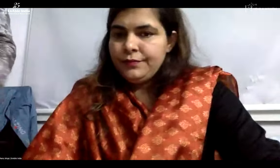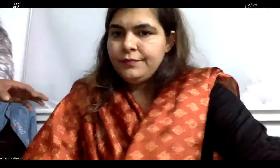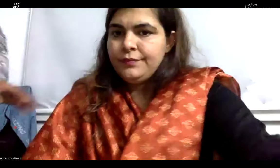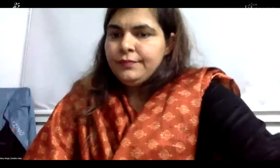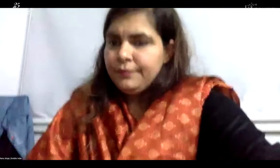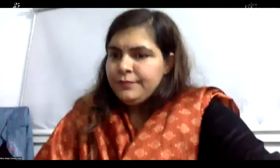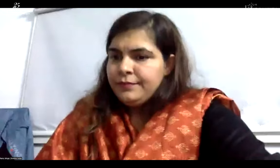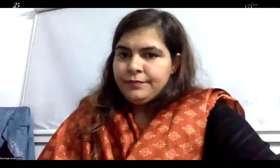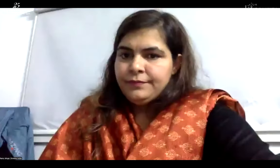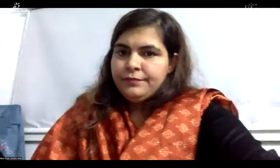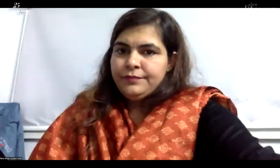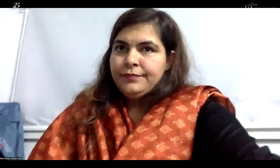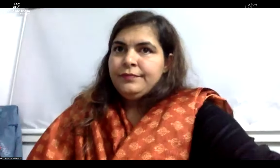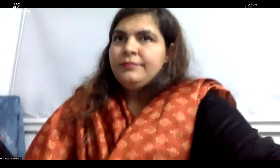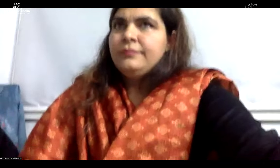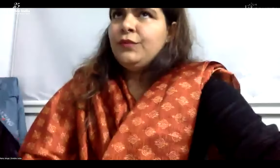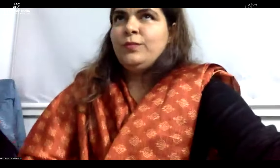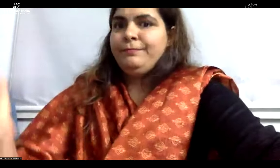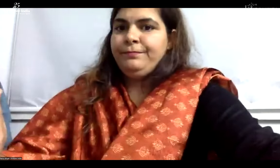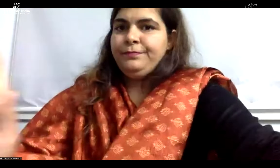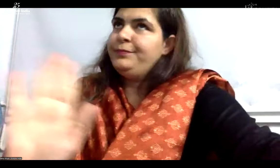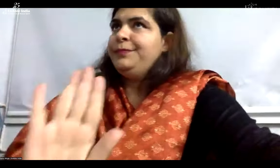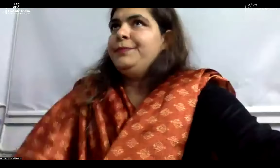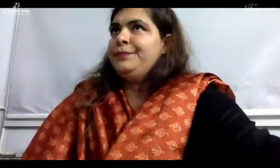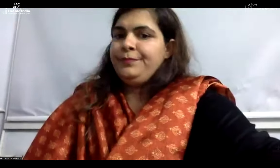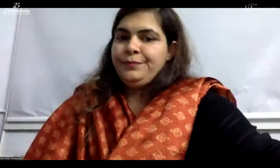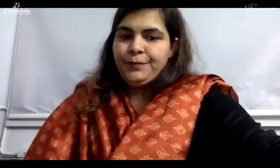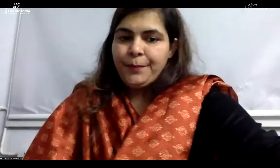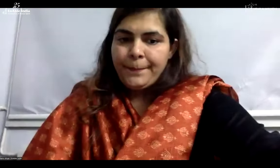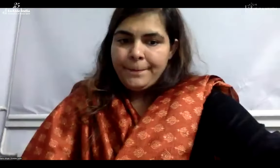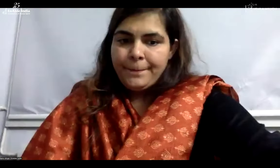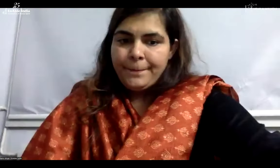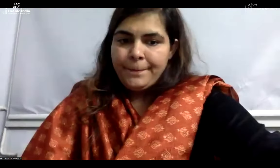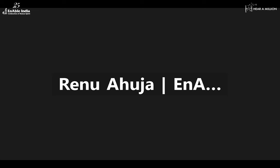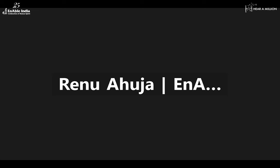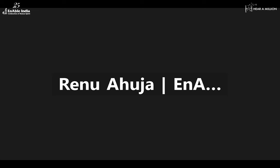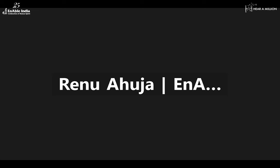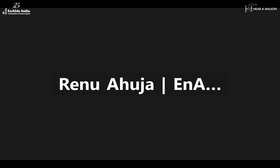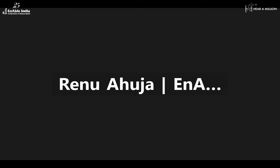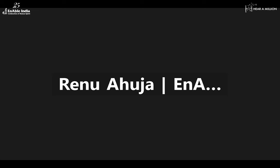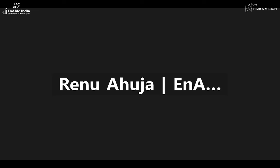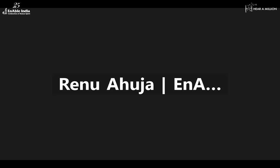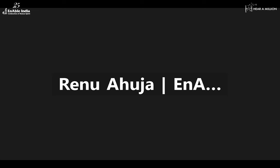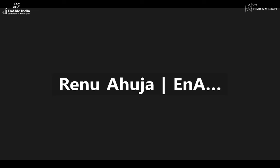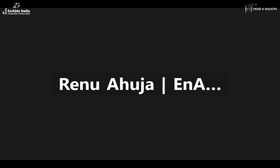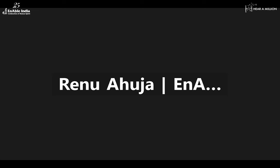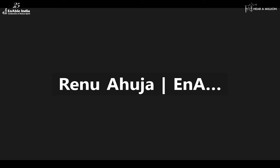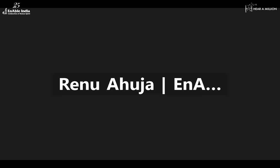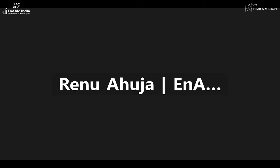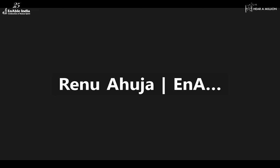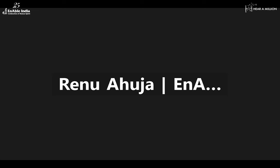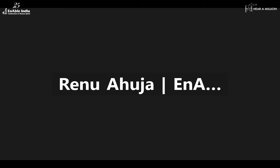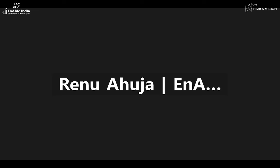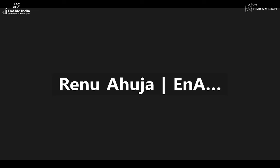Yeah. If you can see clearly, then it's fine. Was my video freezing? Oh, oh, wait.